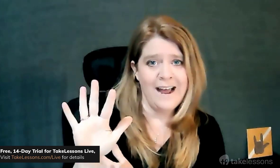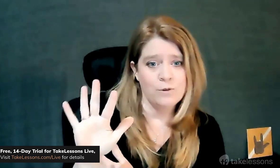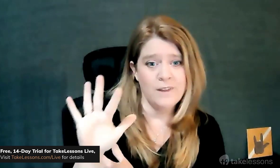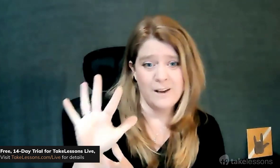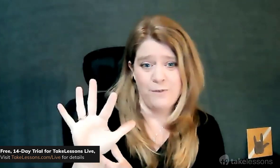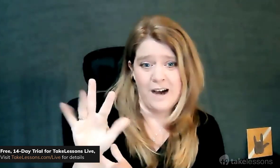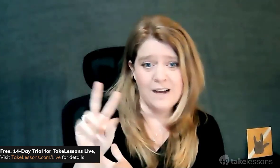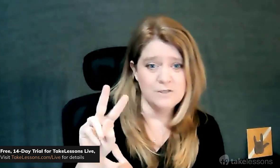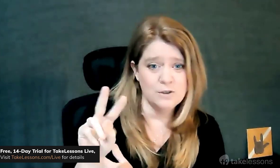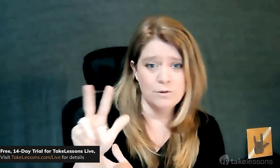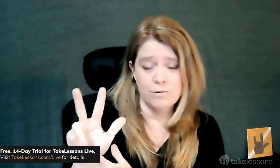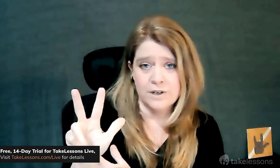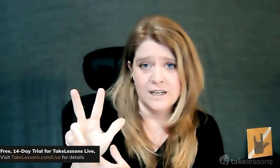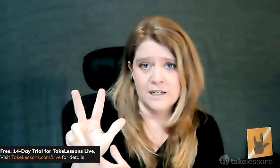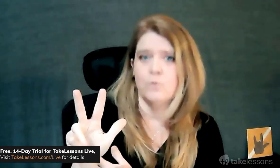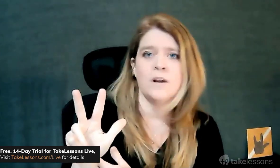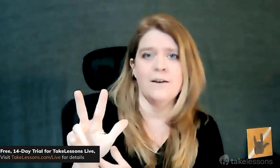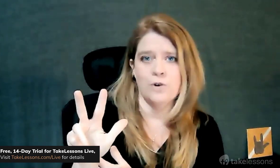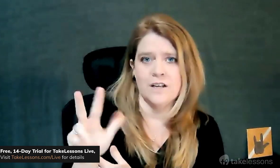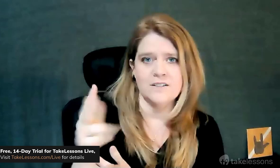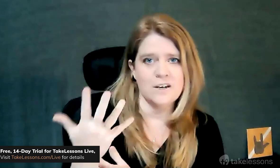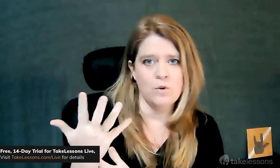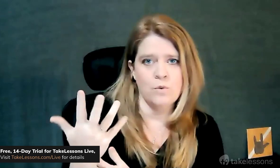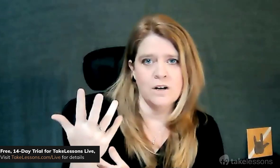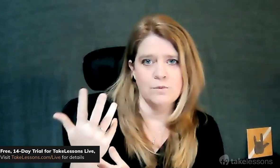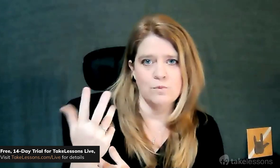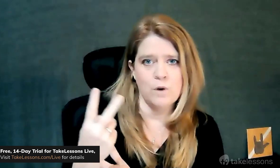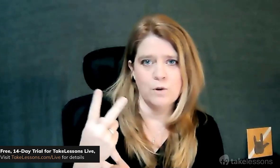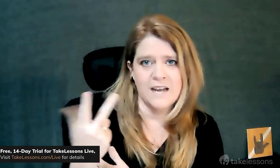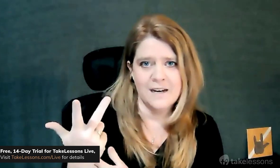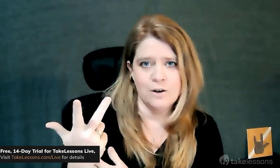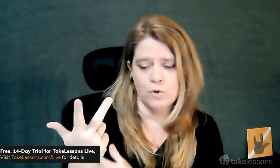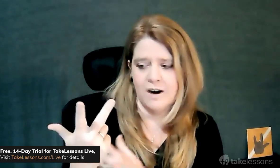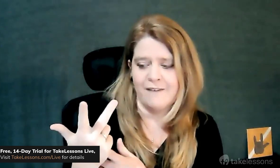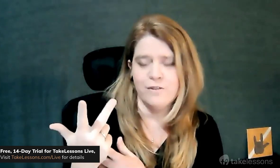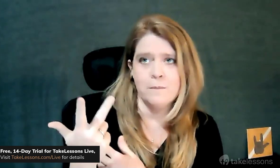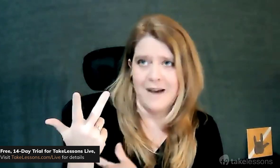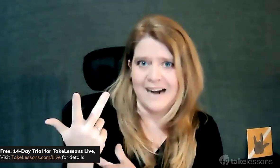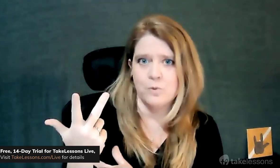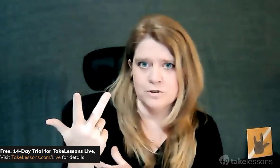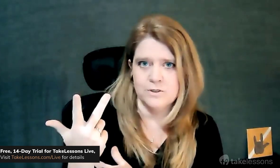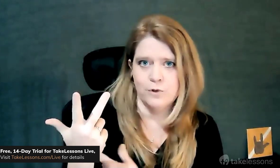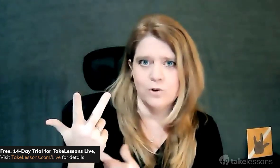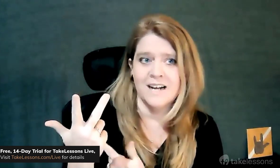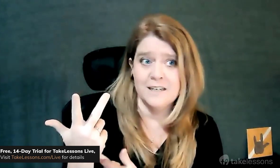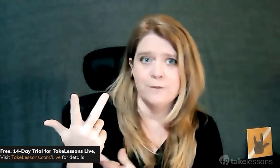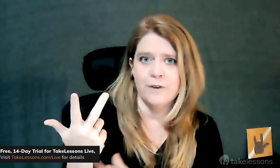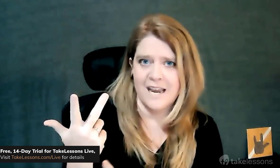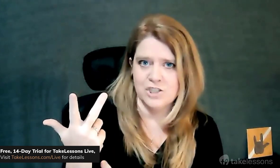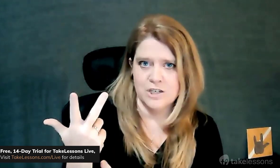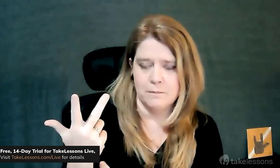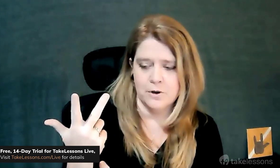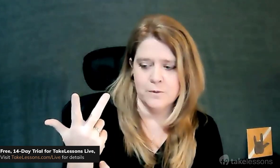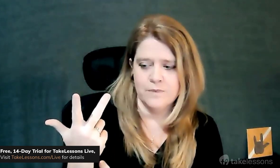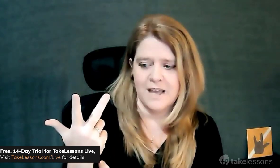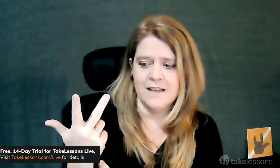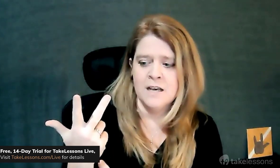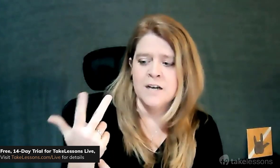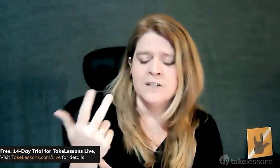like 5, 2, 3, whatever it is. I don't want to rotate or have them backwards for an identification number. Okay, so we